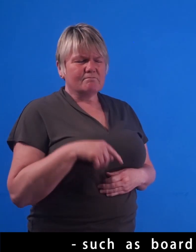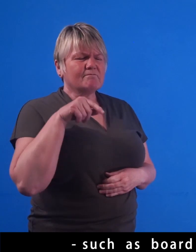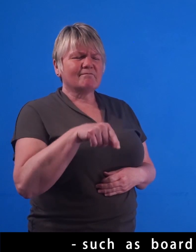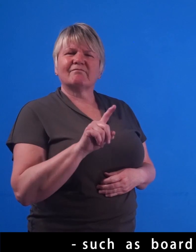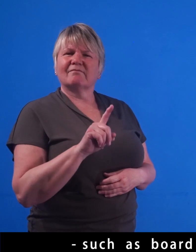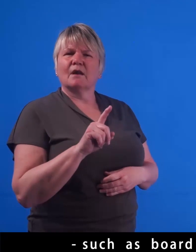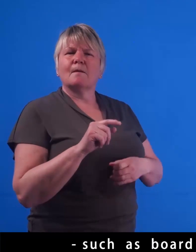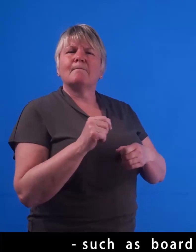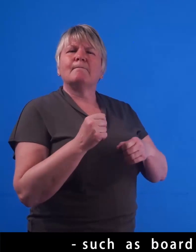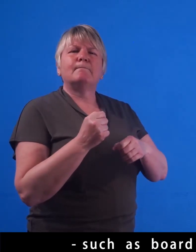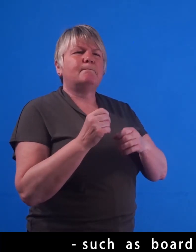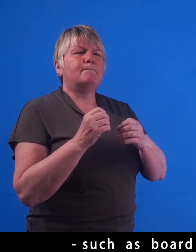such as board games,